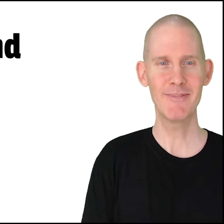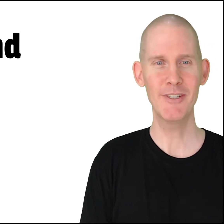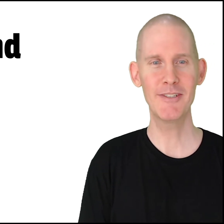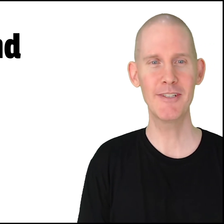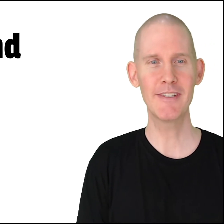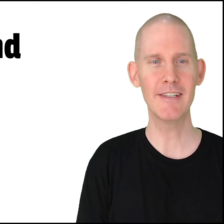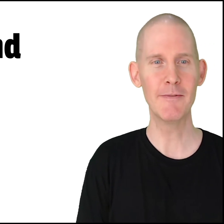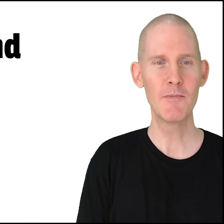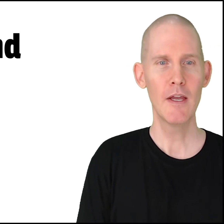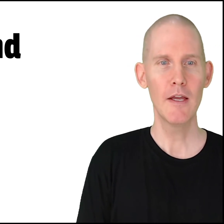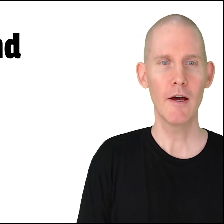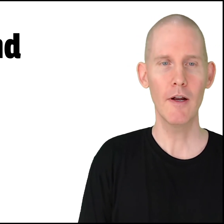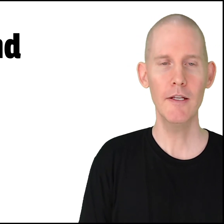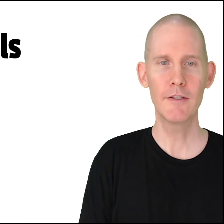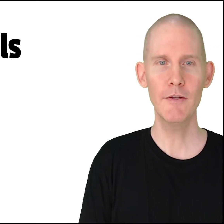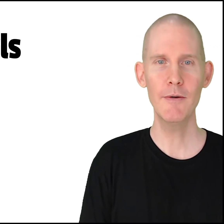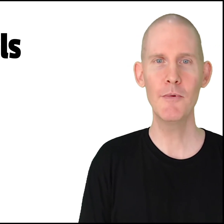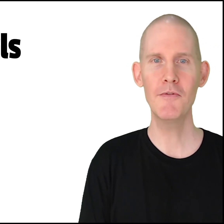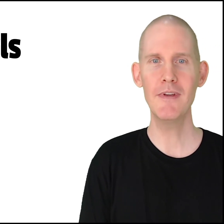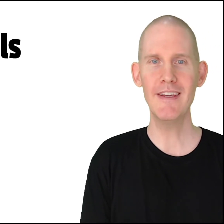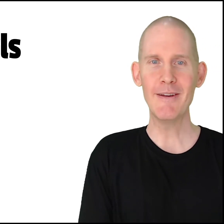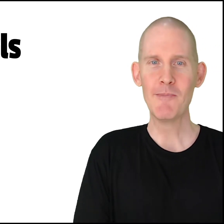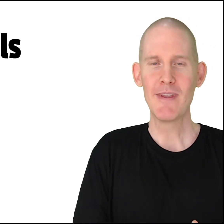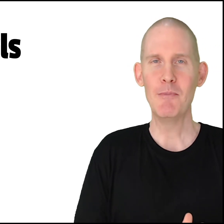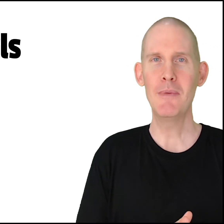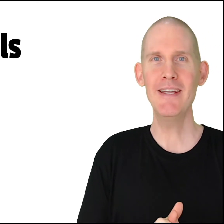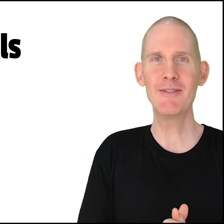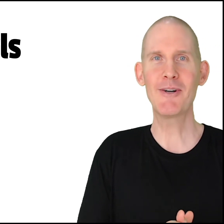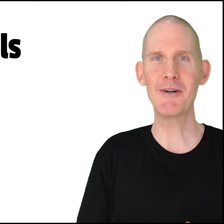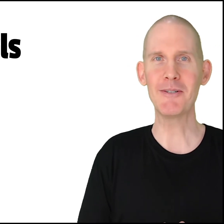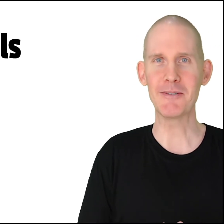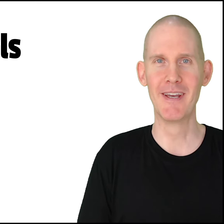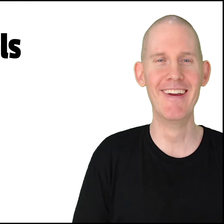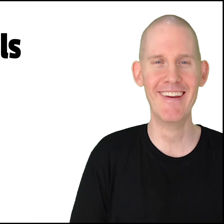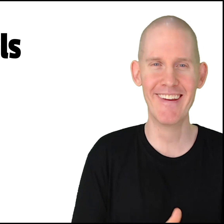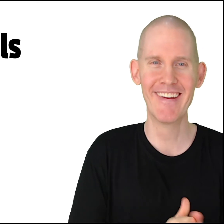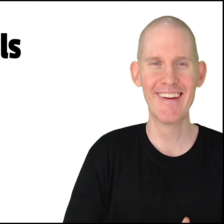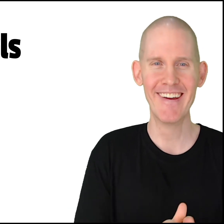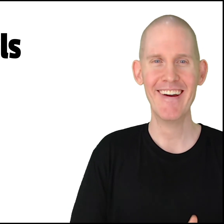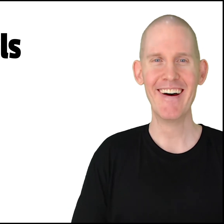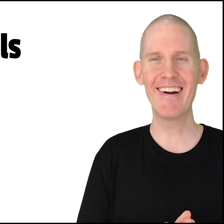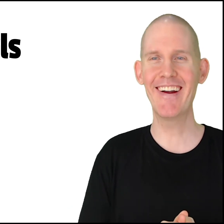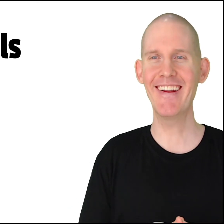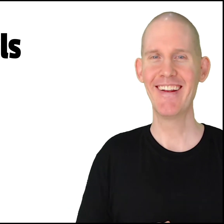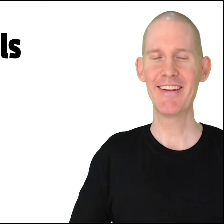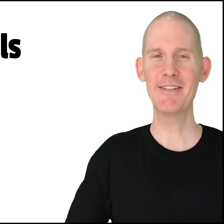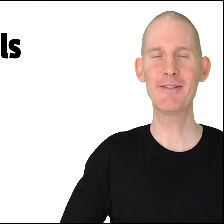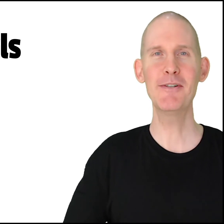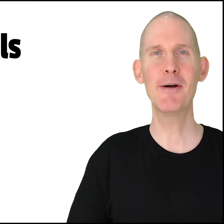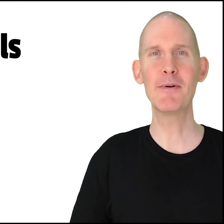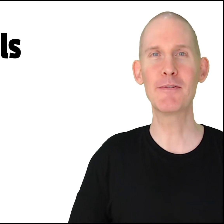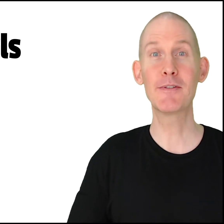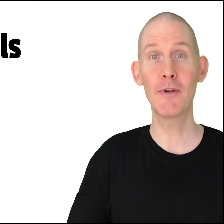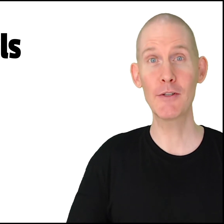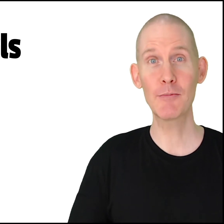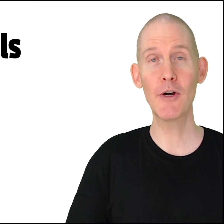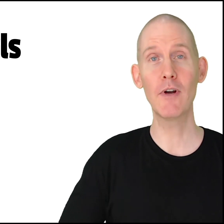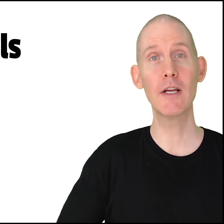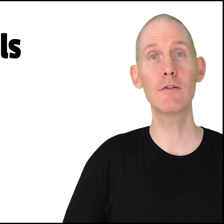Good, good, good. All right, to the movie Mean Girls. All right, let's do it. I'm going to fingerspell regular